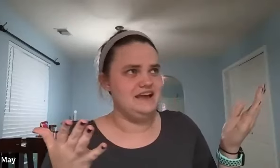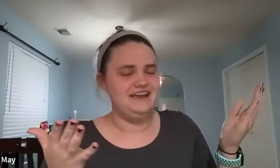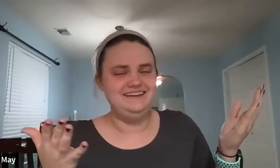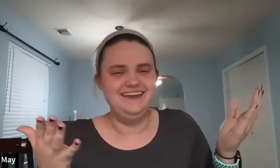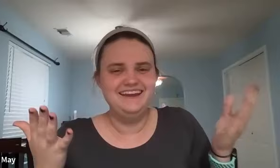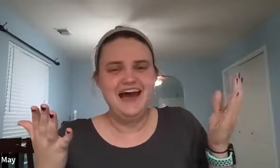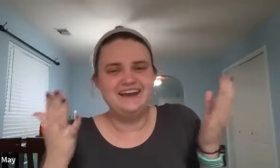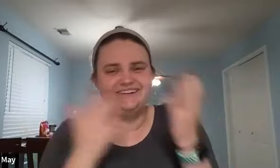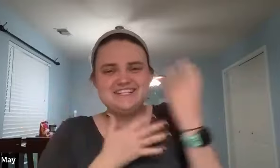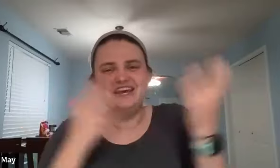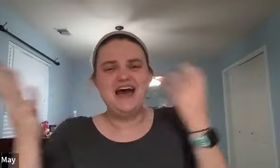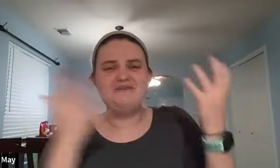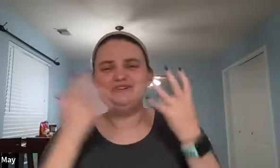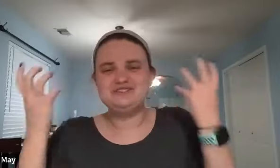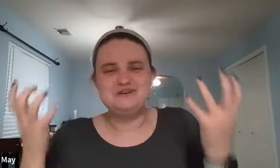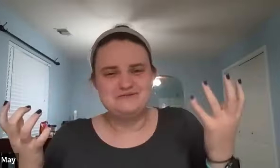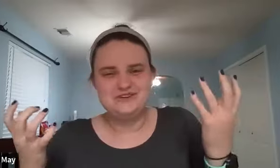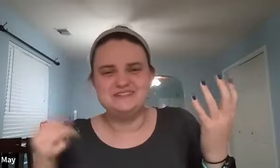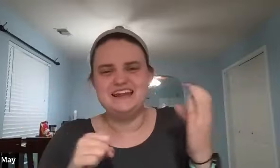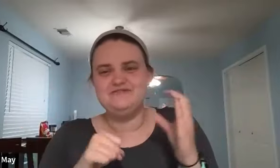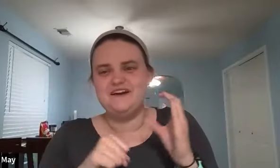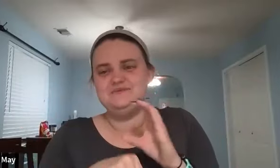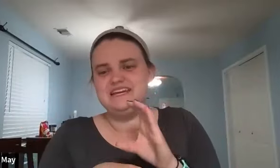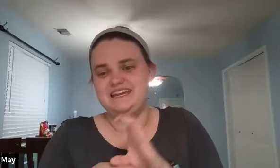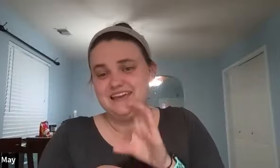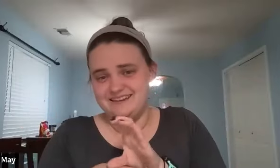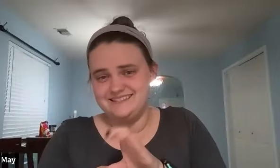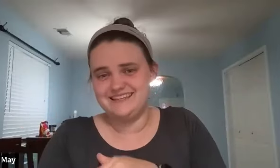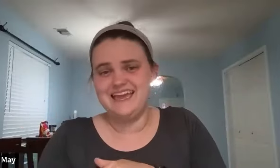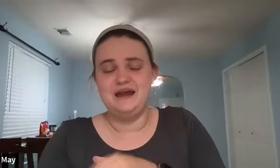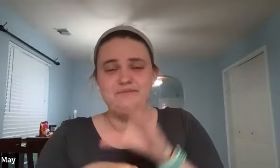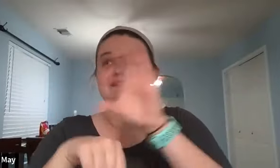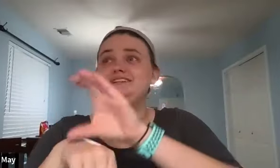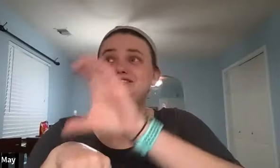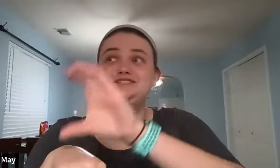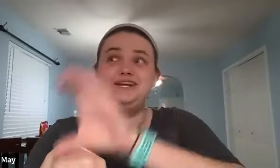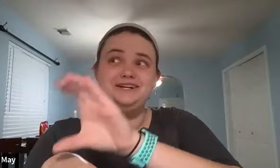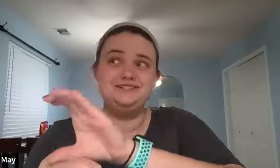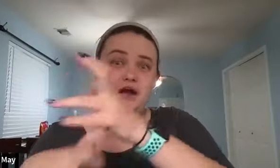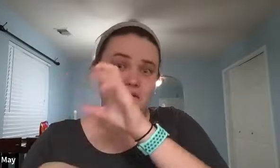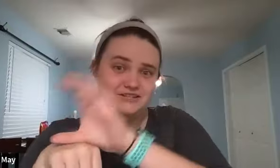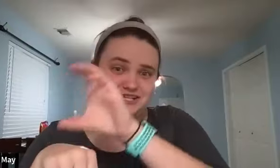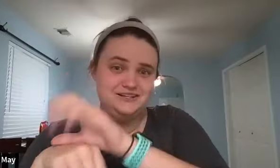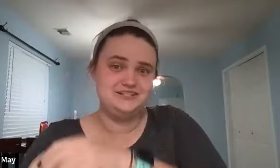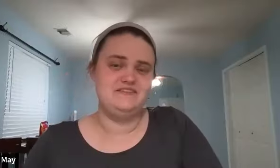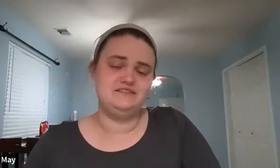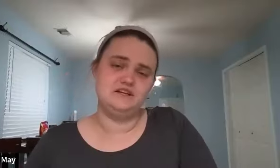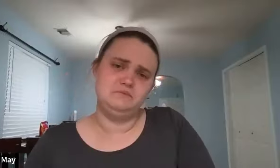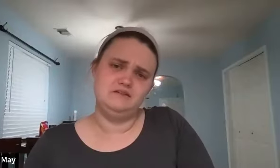like I would look so confused. And I finally would take a guess and I would be like, church, I want church. And they look at me and they're